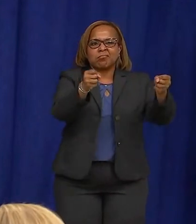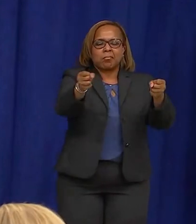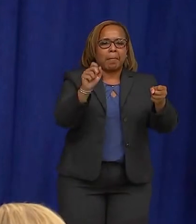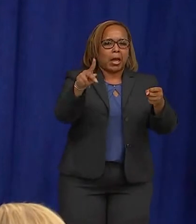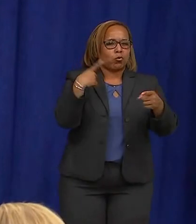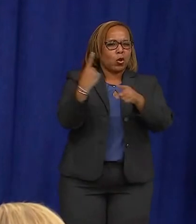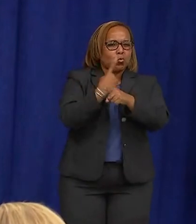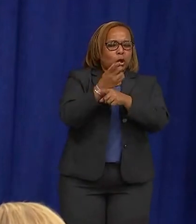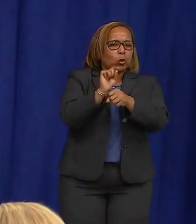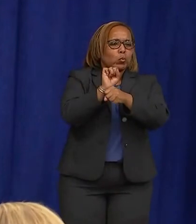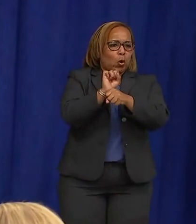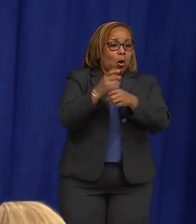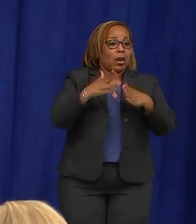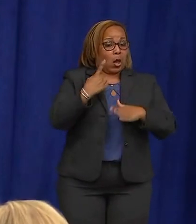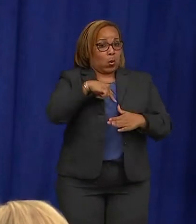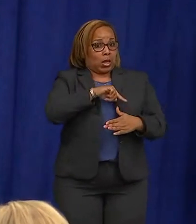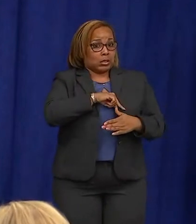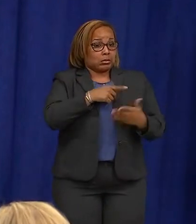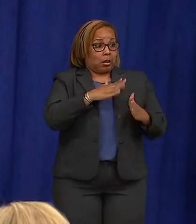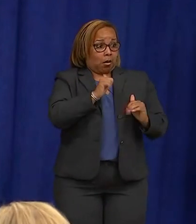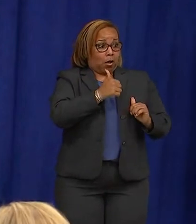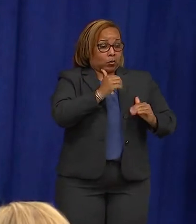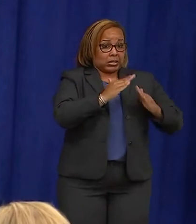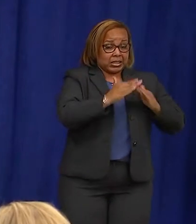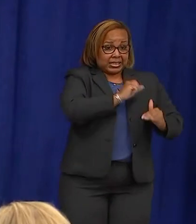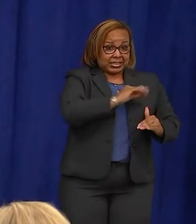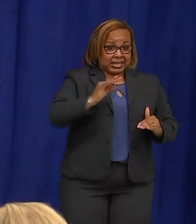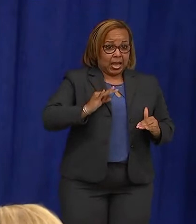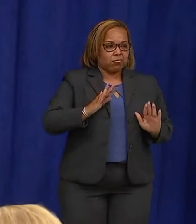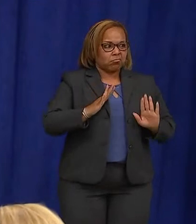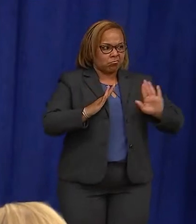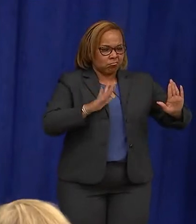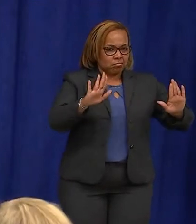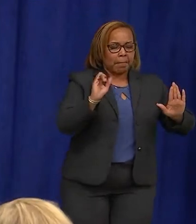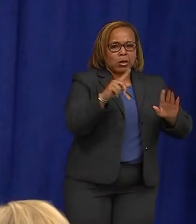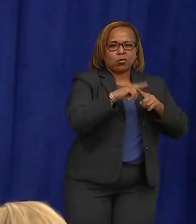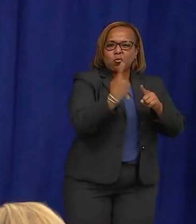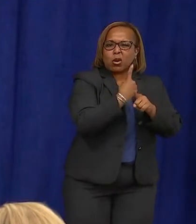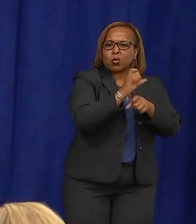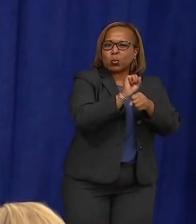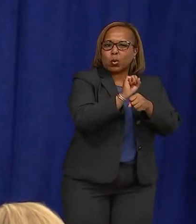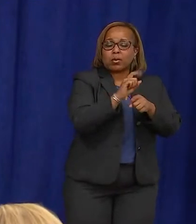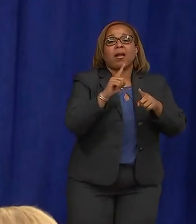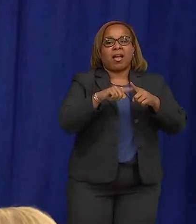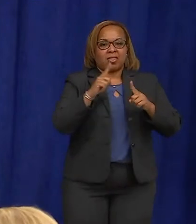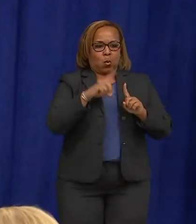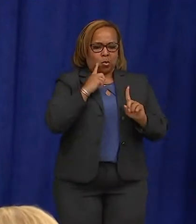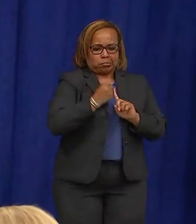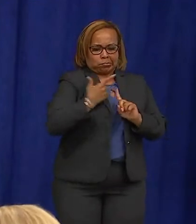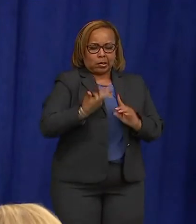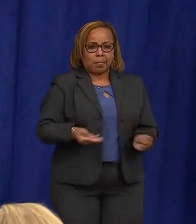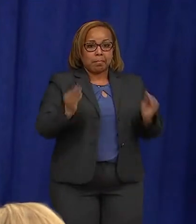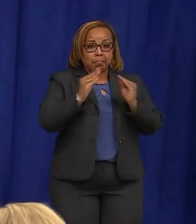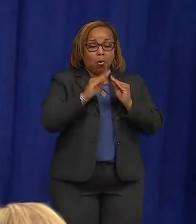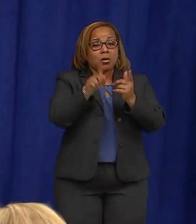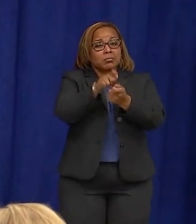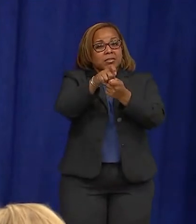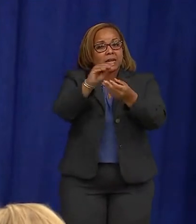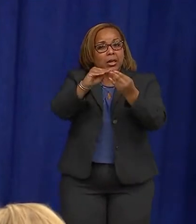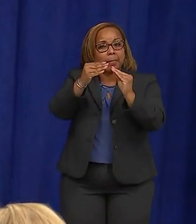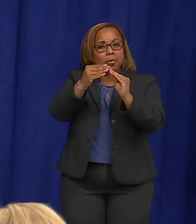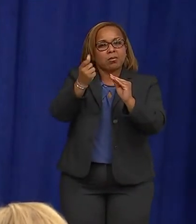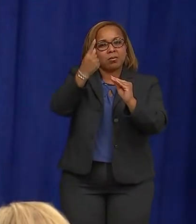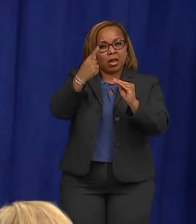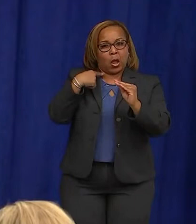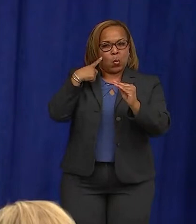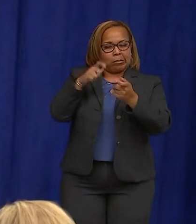roles. It'll allow us to, let the other city staff go back to their regular roles and build this up more. In terms of the specific numbers, because